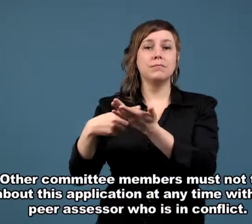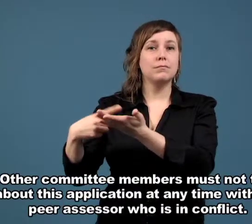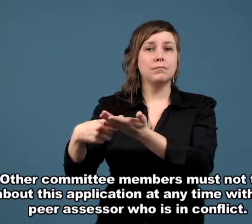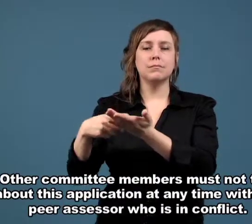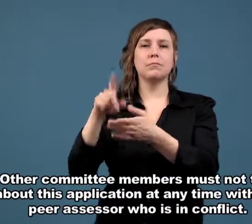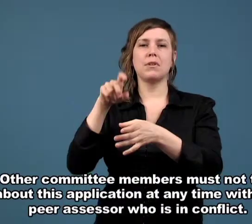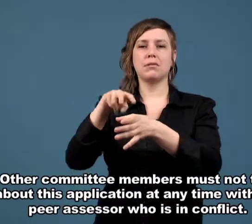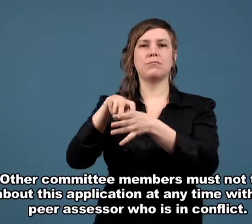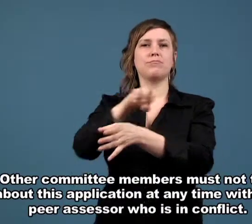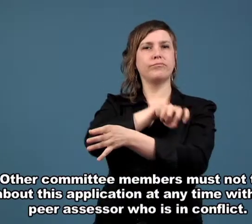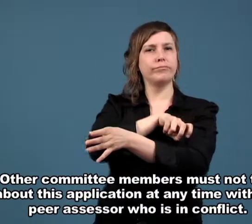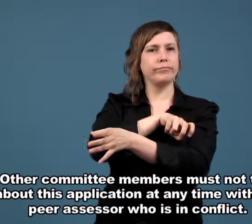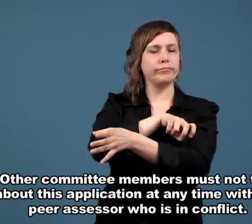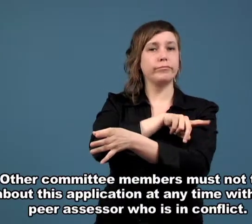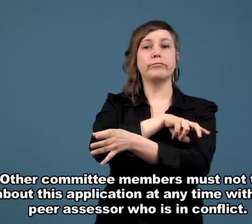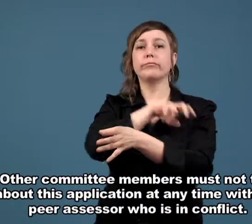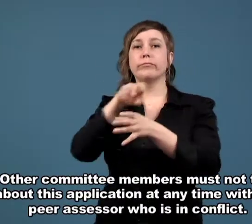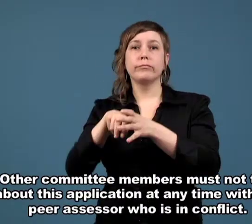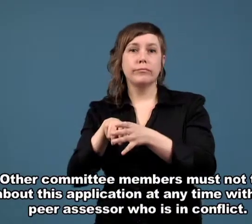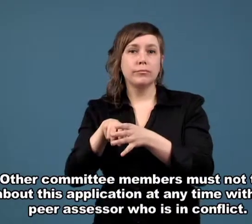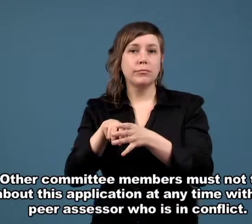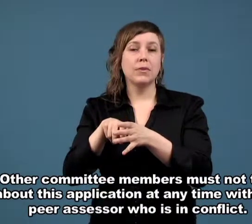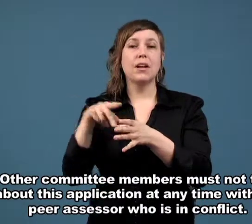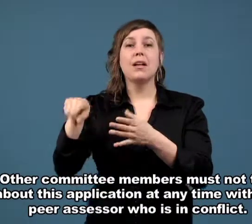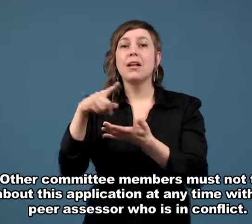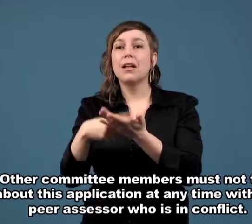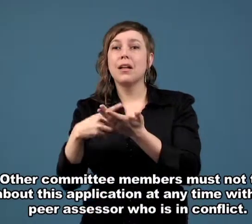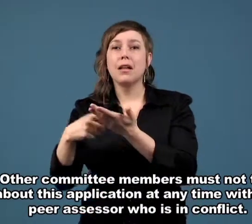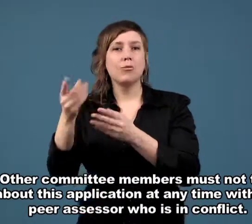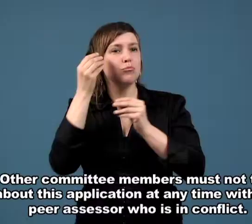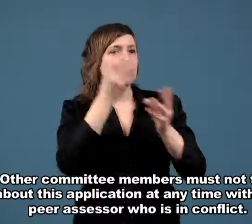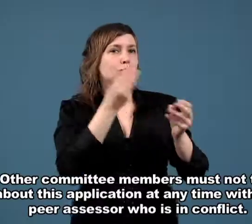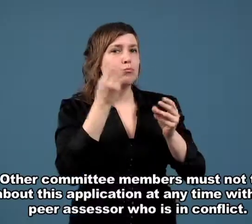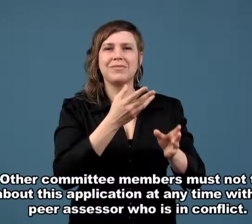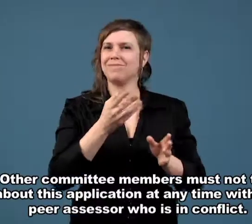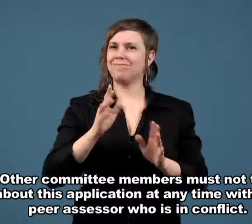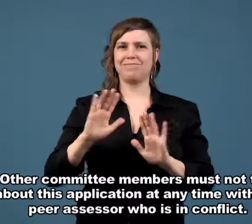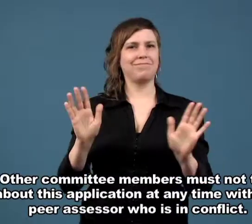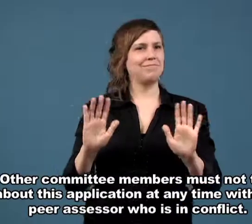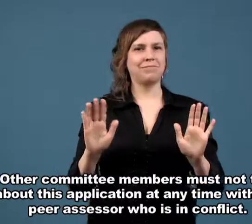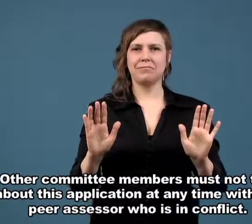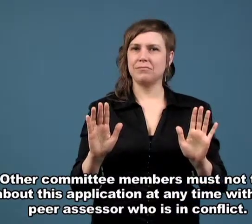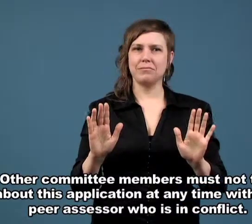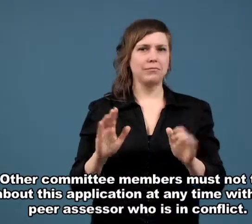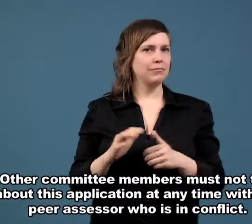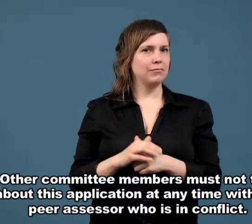discussed. Other committee members must not talk about this application at any time with the peer assessor who is in conflict.